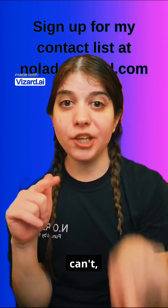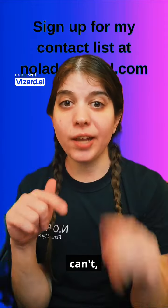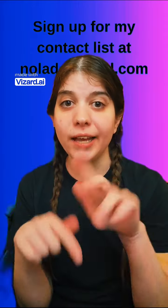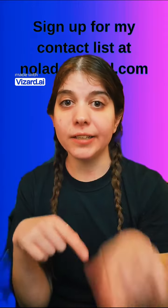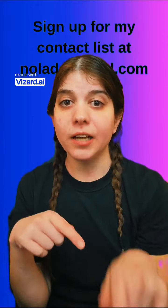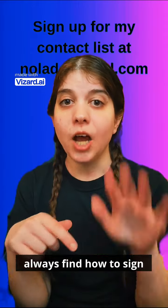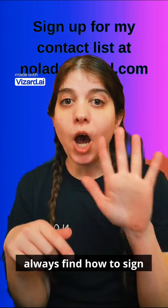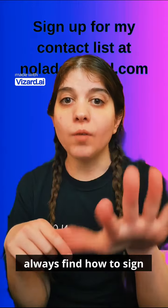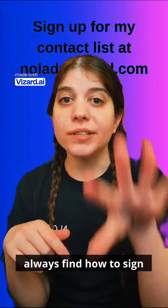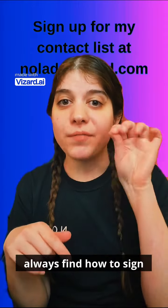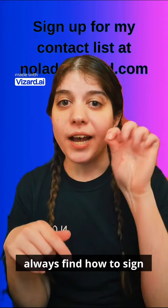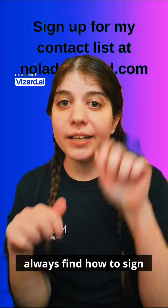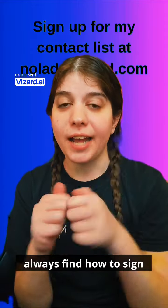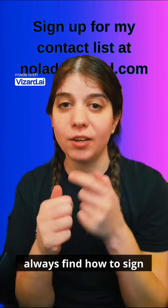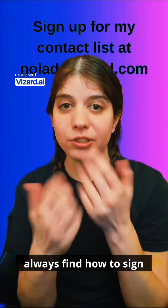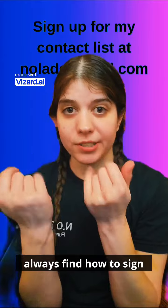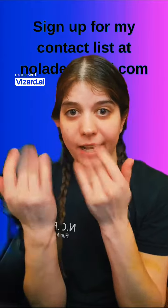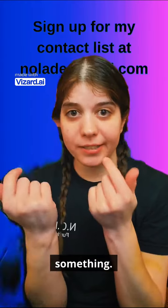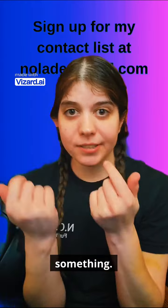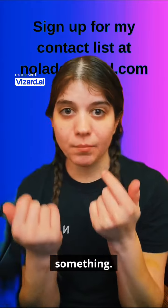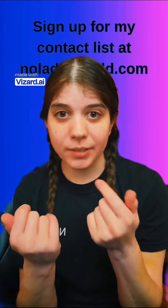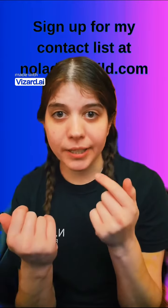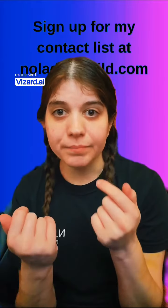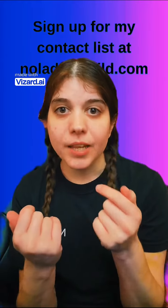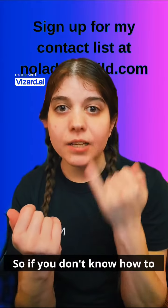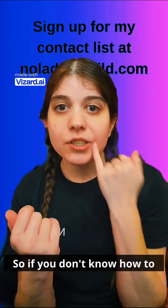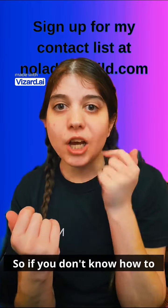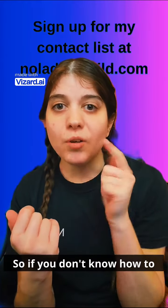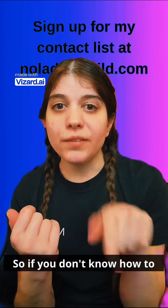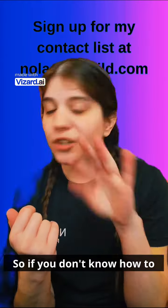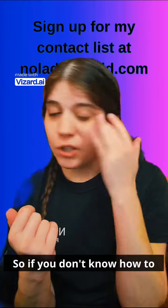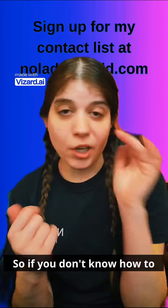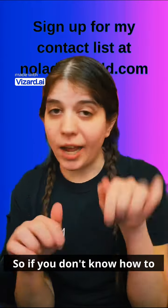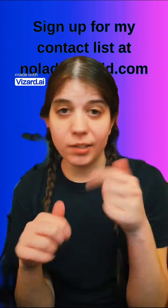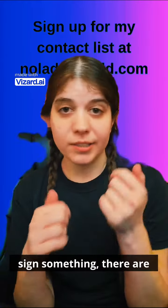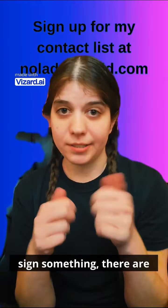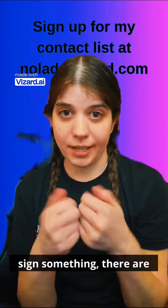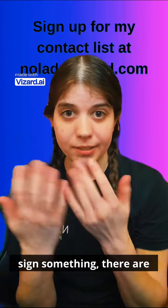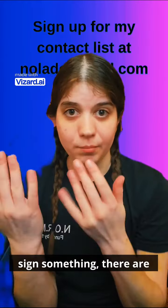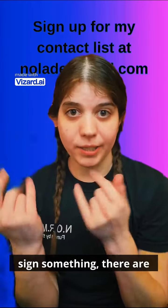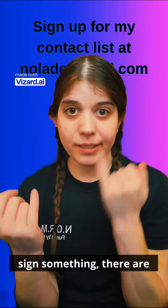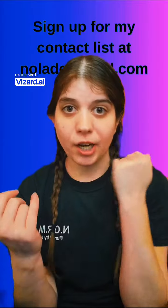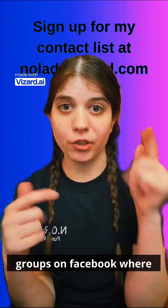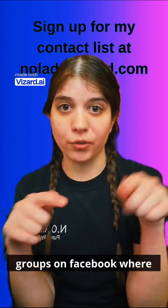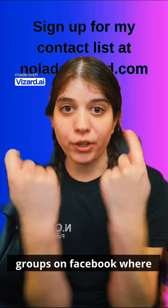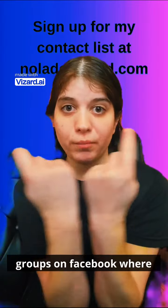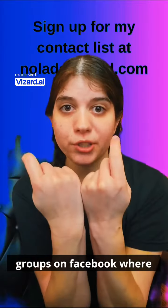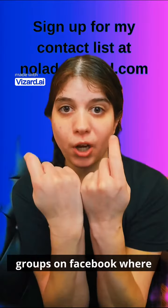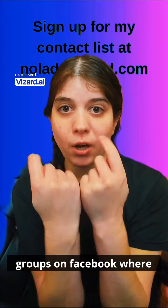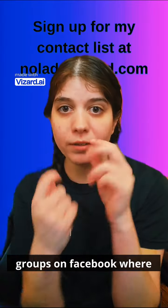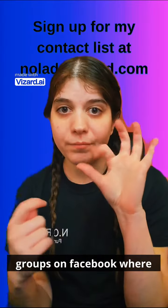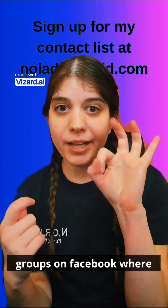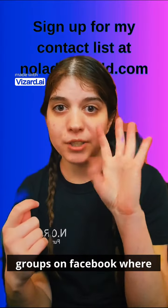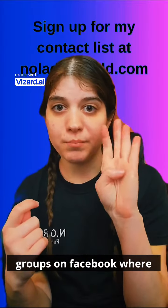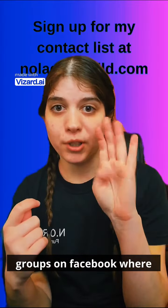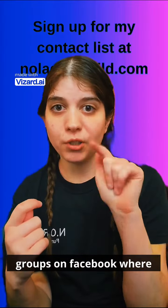can't always find how to sign something. So if you don't know how to sign something, there are groups on Facebook where